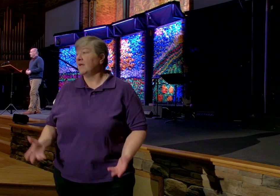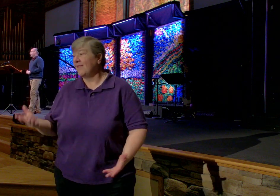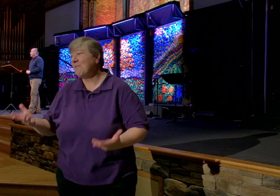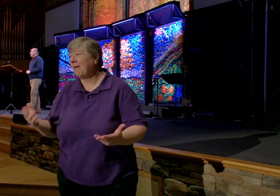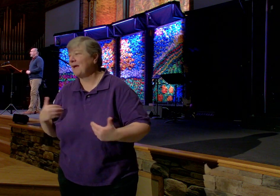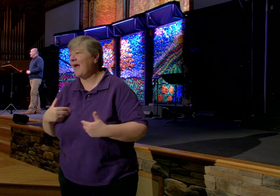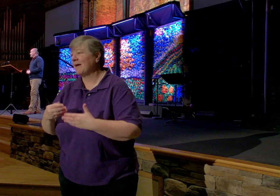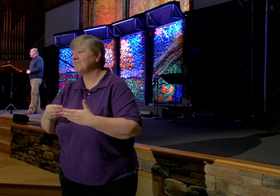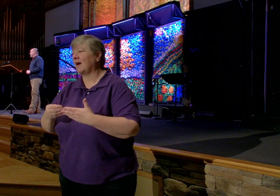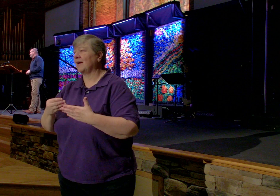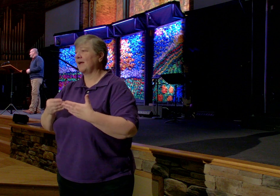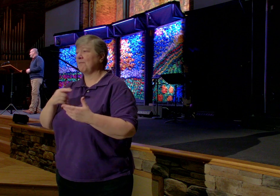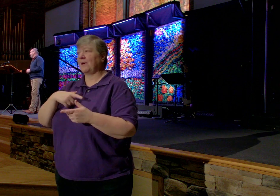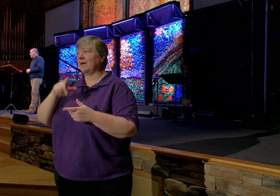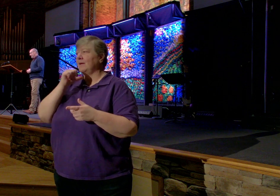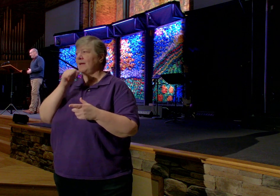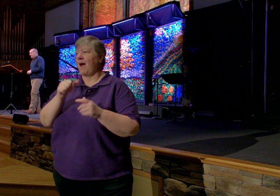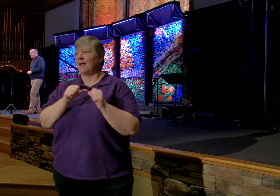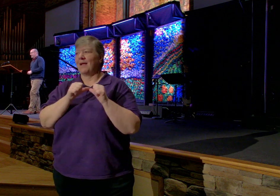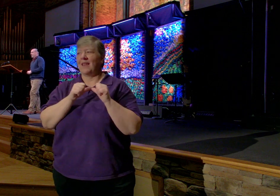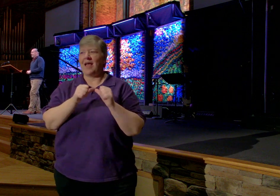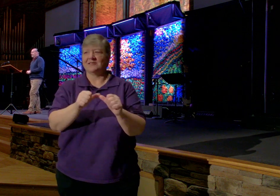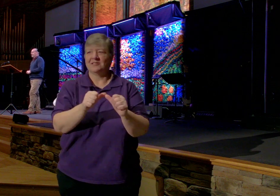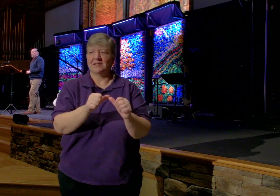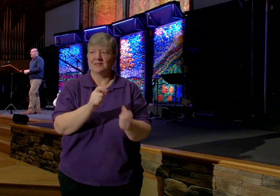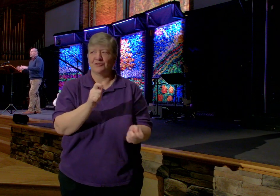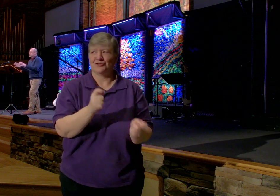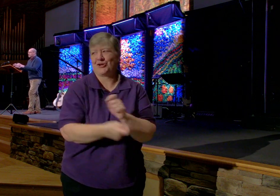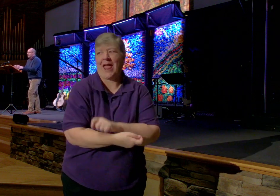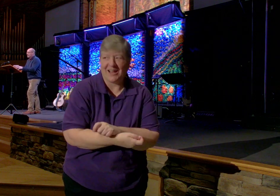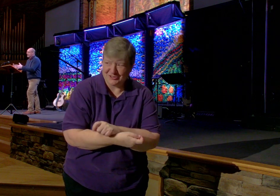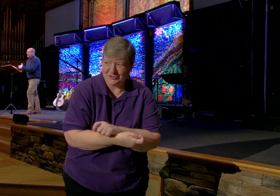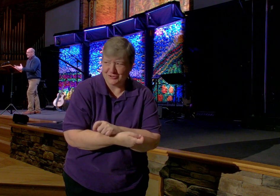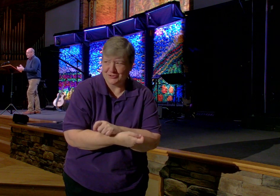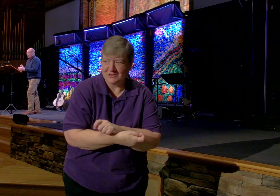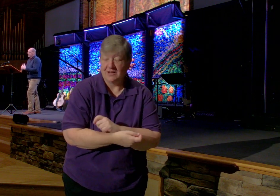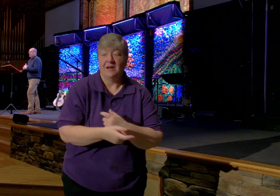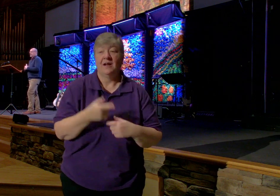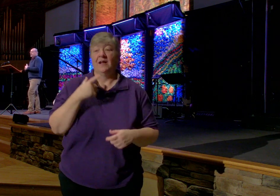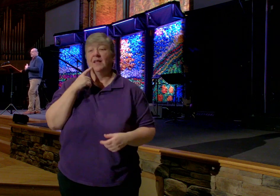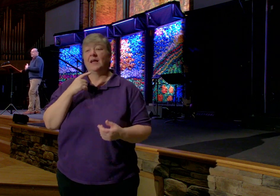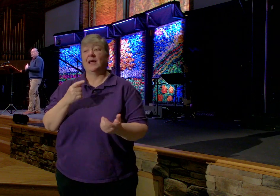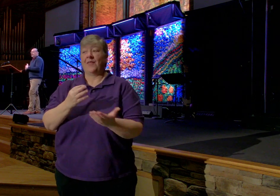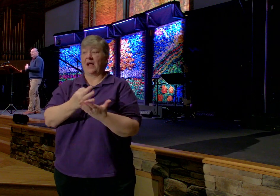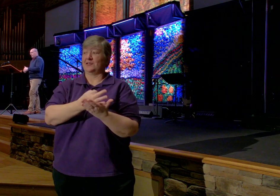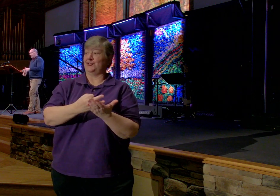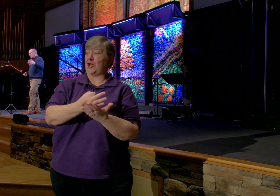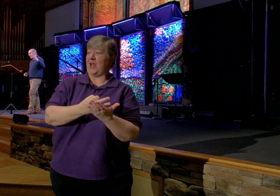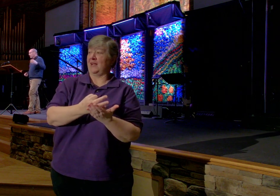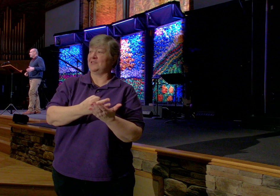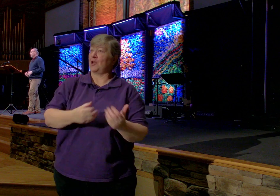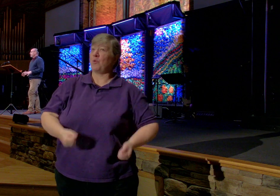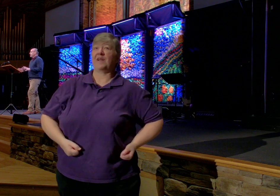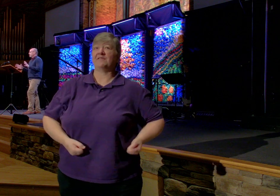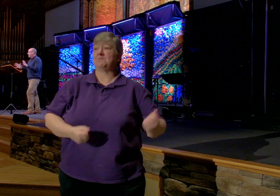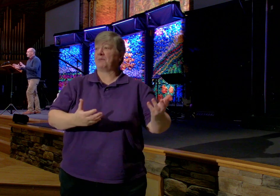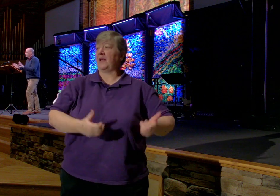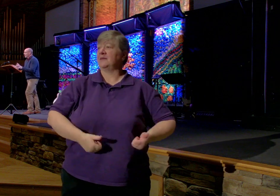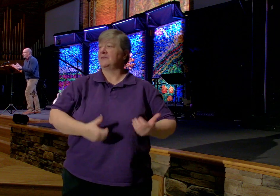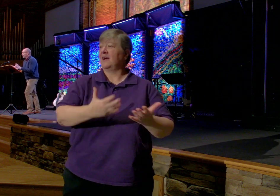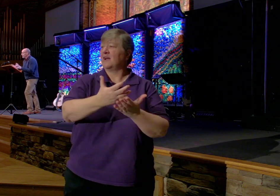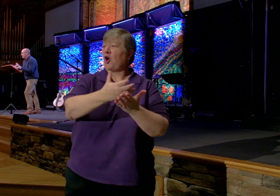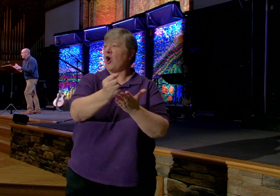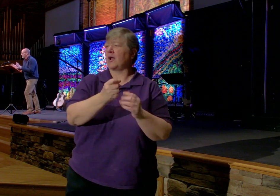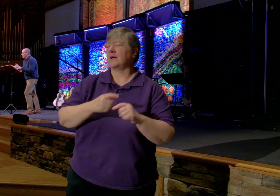right? But not lasting change. He would have spent that change, right? It would have been